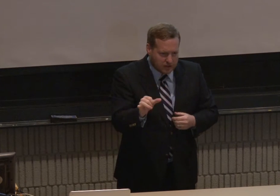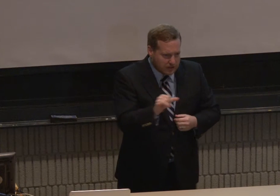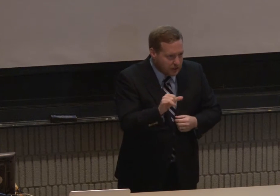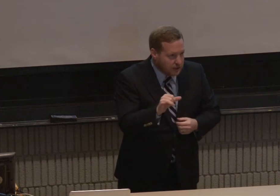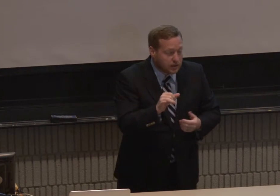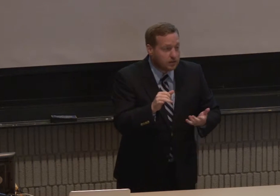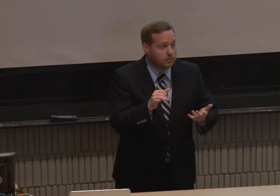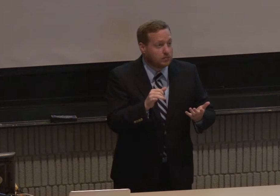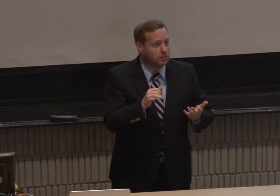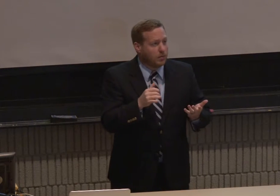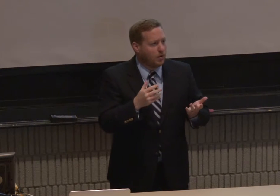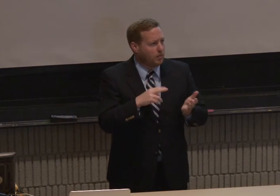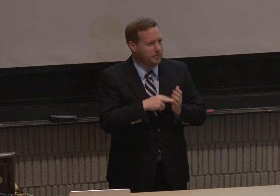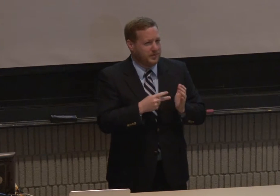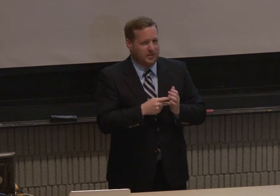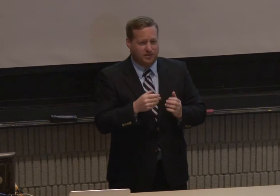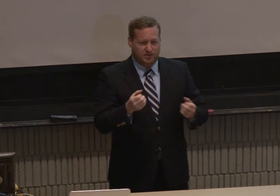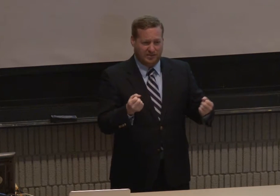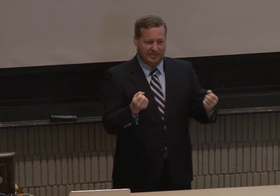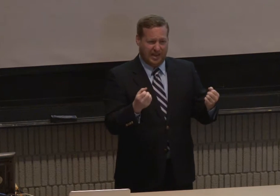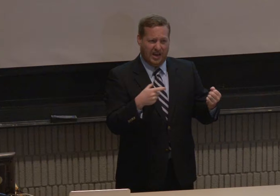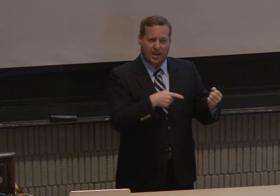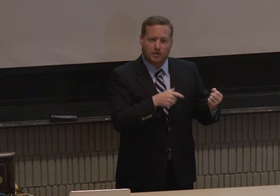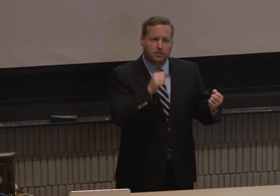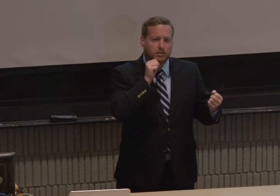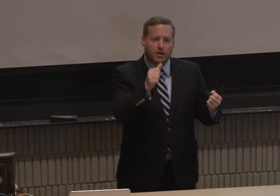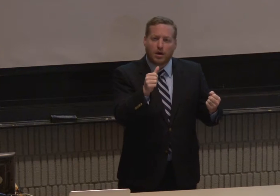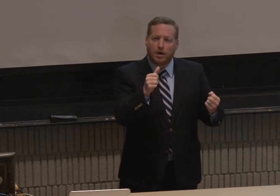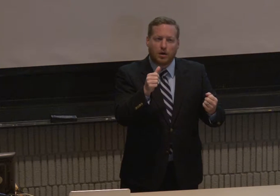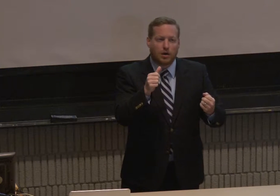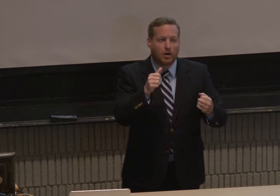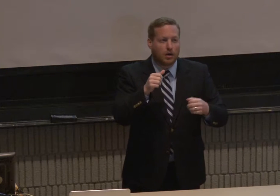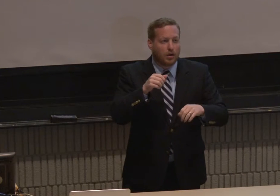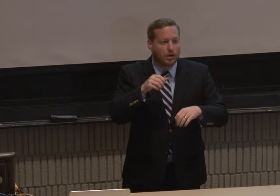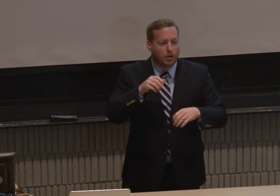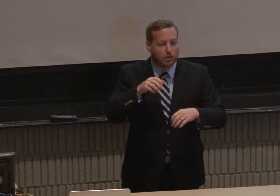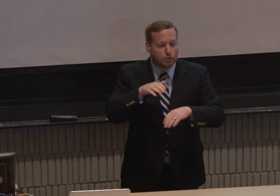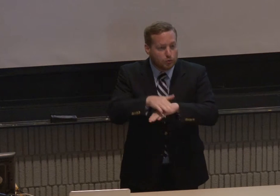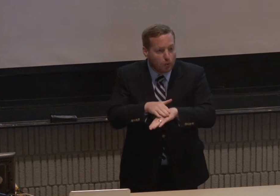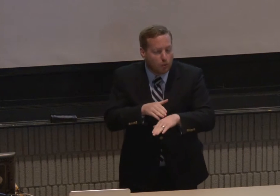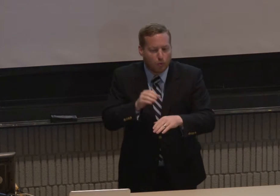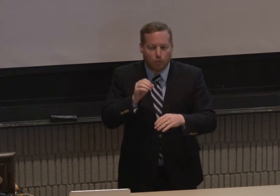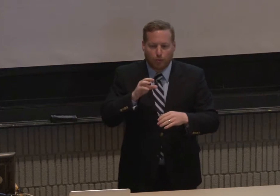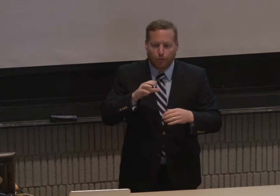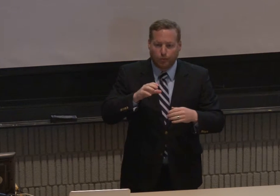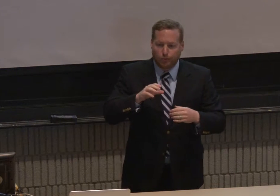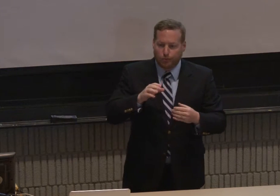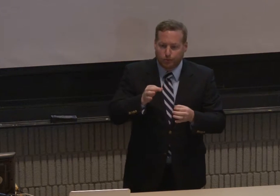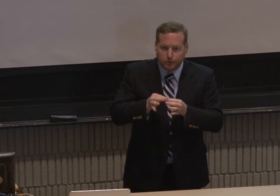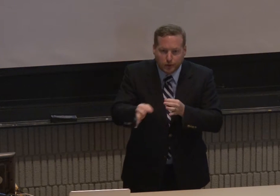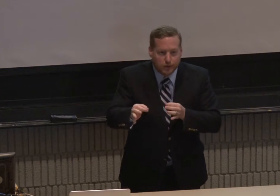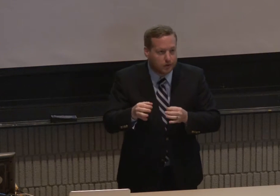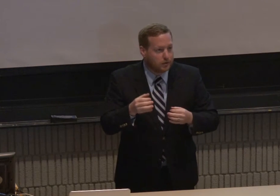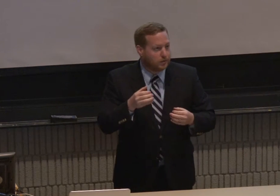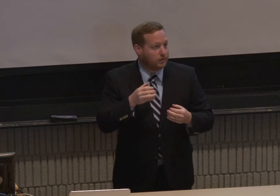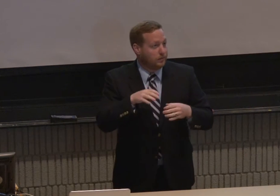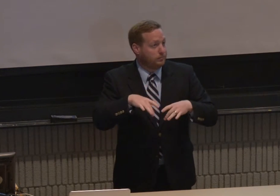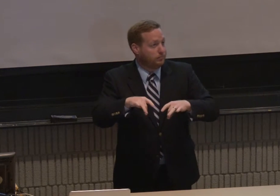brain processes language the same way regardless of the channel it's utilizing. It doesn't matter if